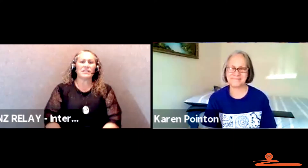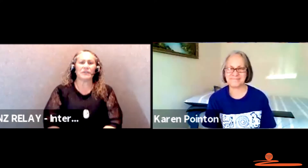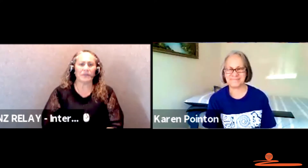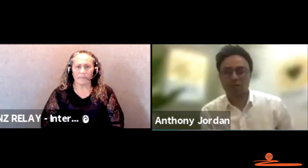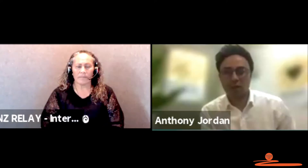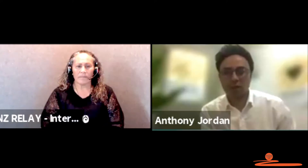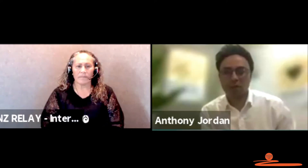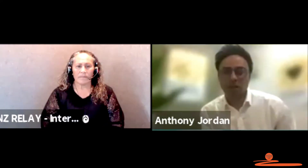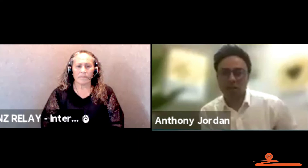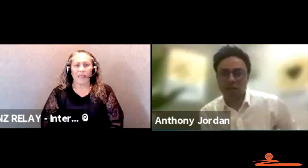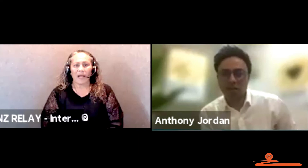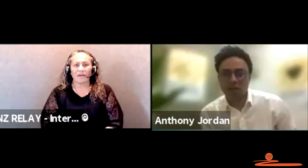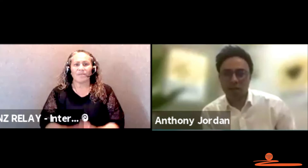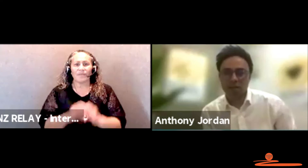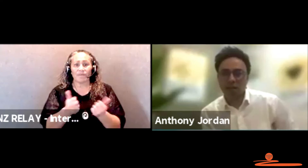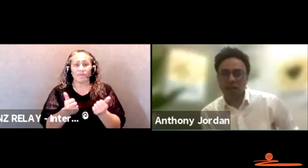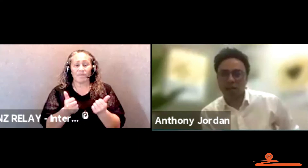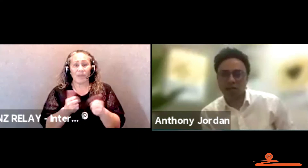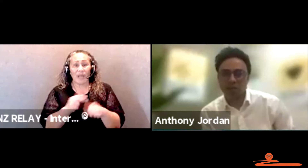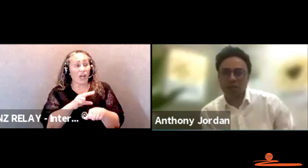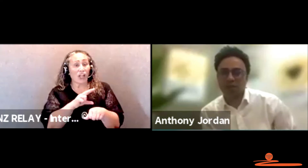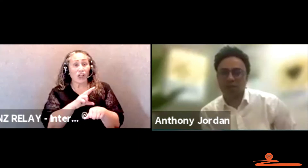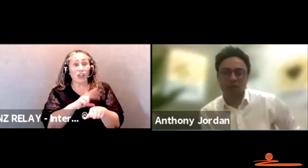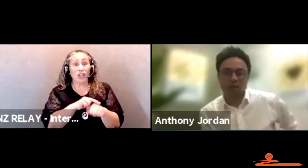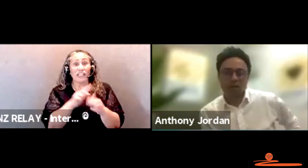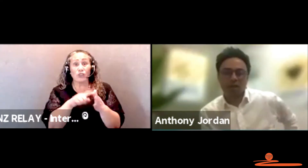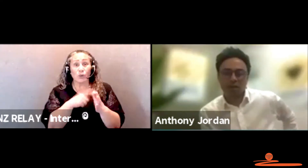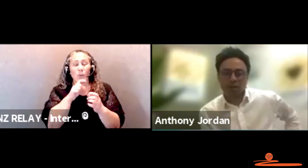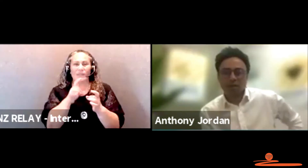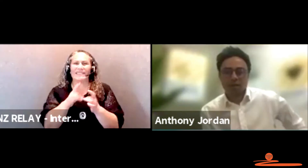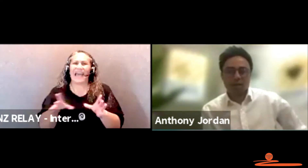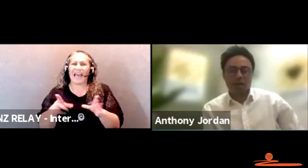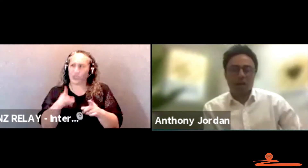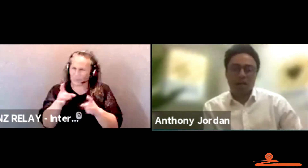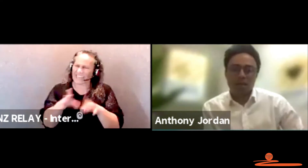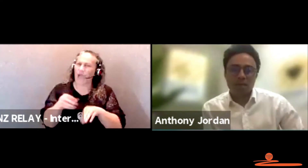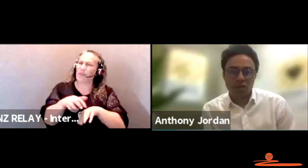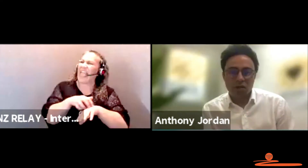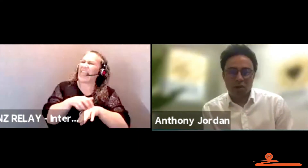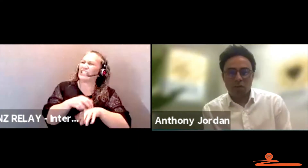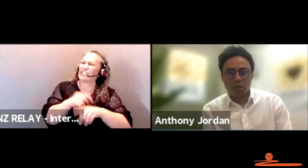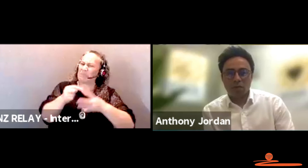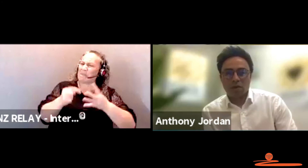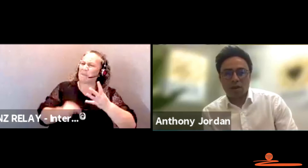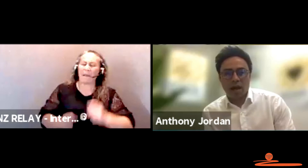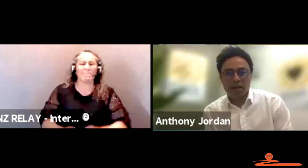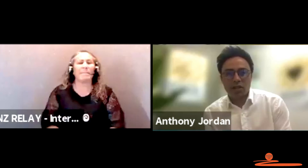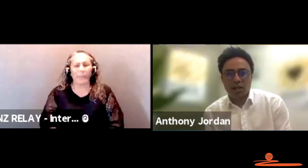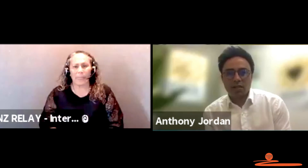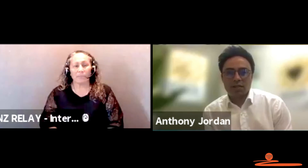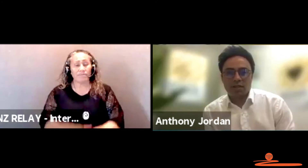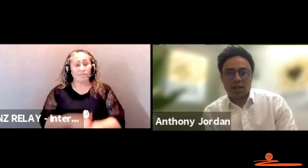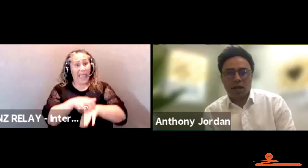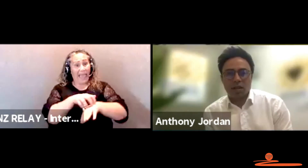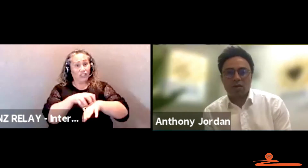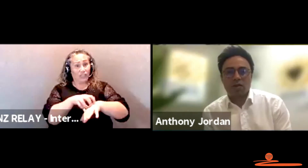to you. Do you want me to start with that? Yeah, you can start with that allergy one. So the